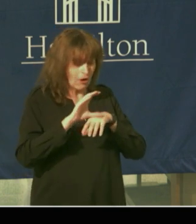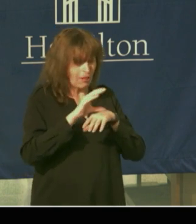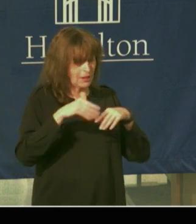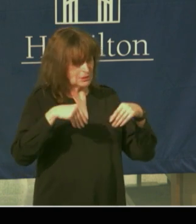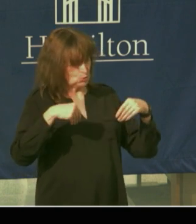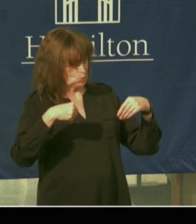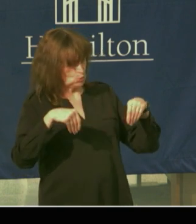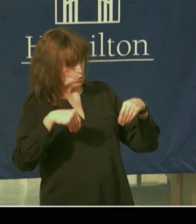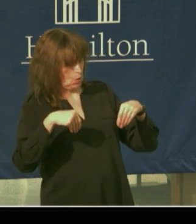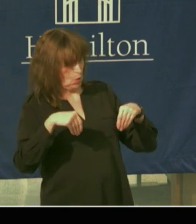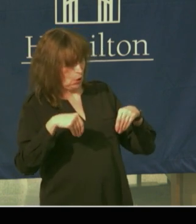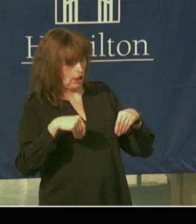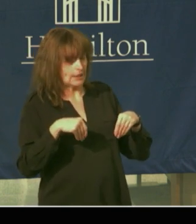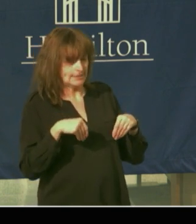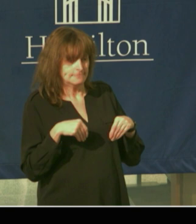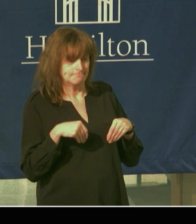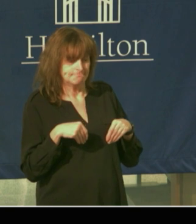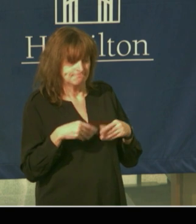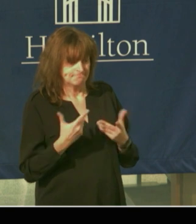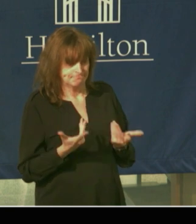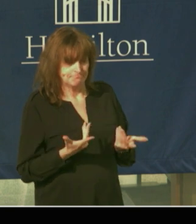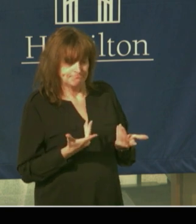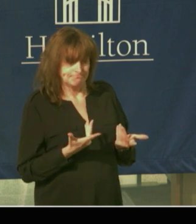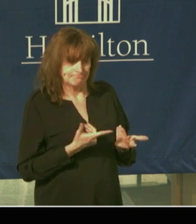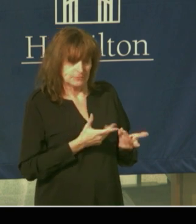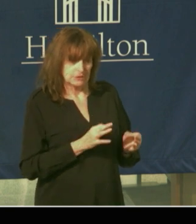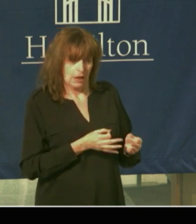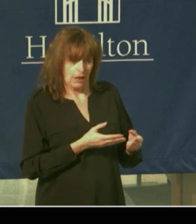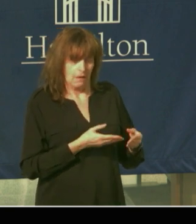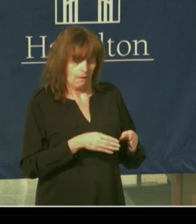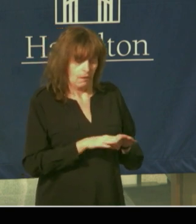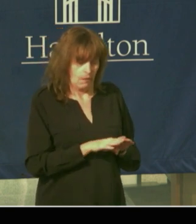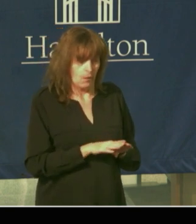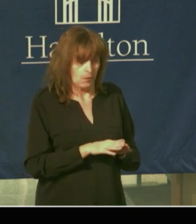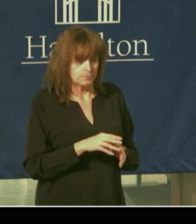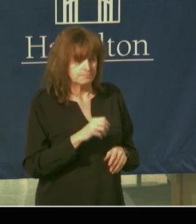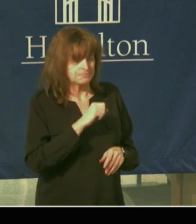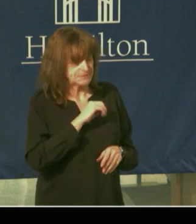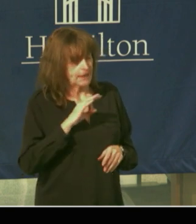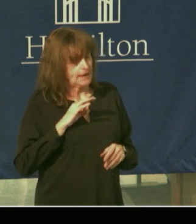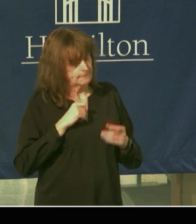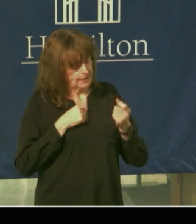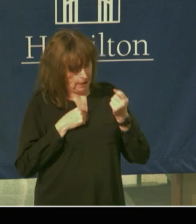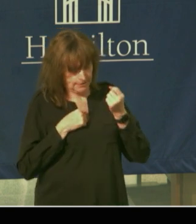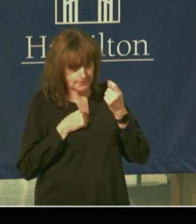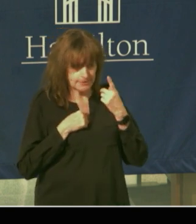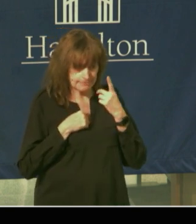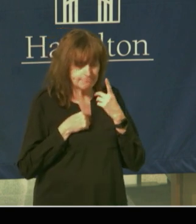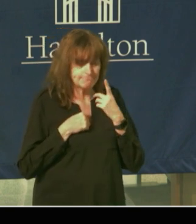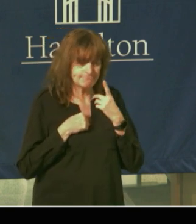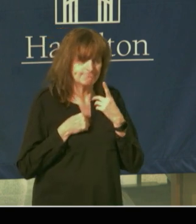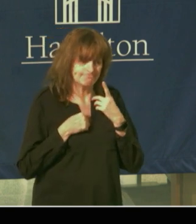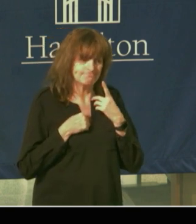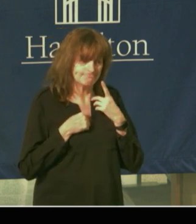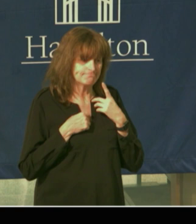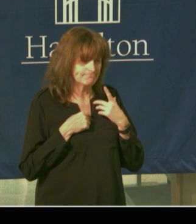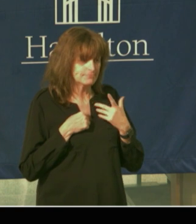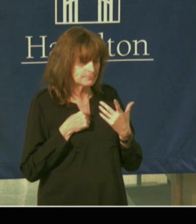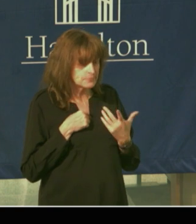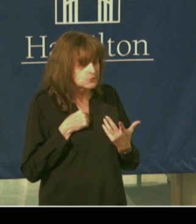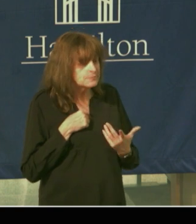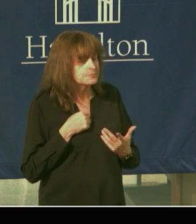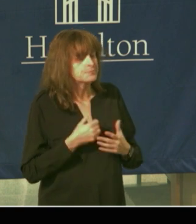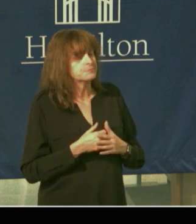that she was going to close, and very supportive staff. Hopefully, you know, some of these provincial and federal initiatives will